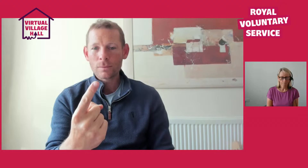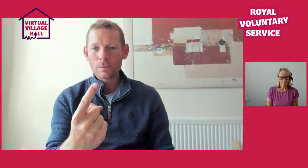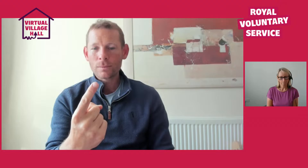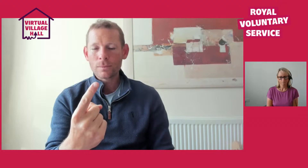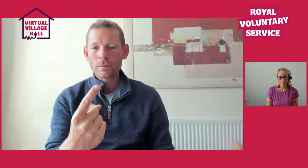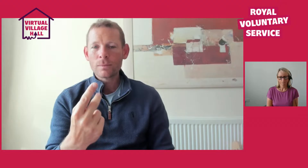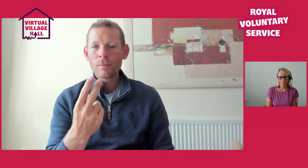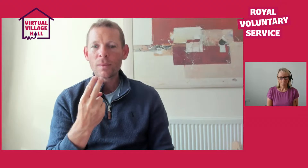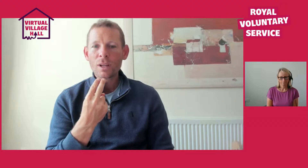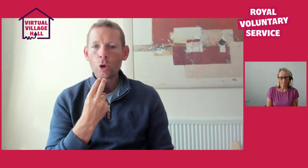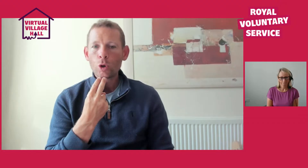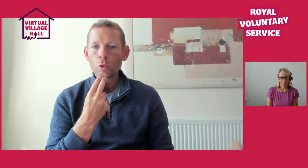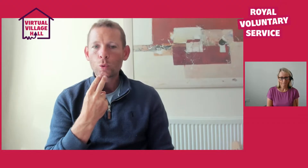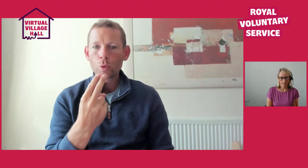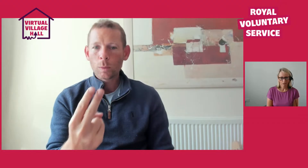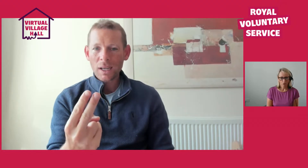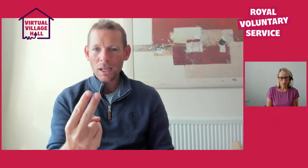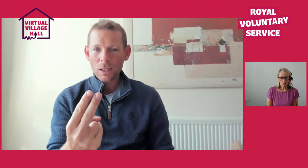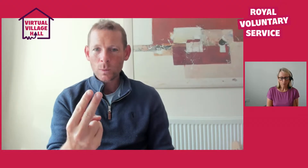that.